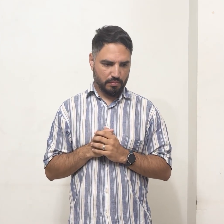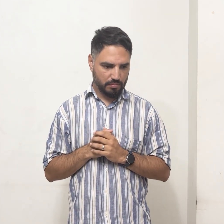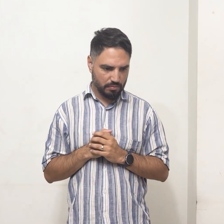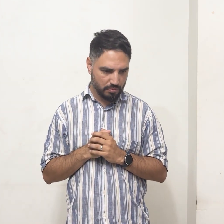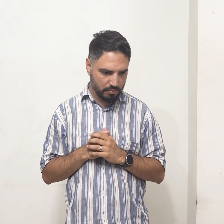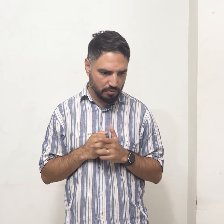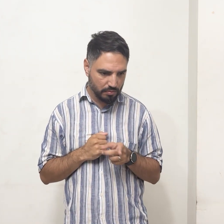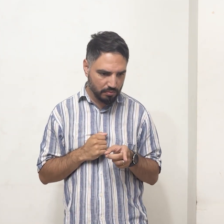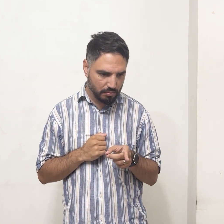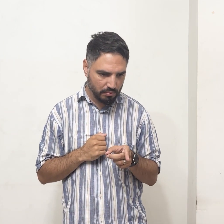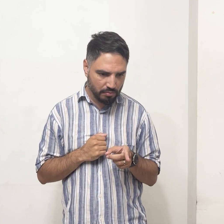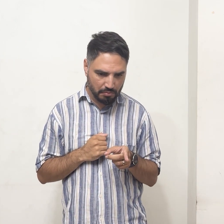the idea of dimension.